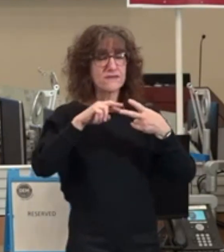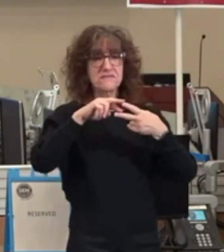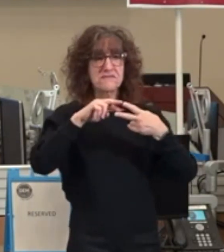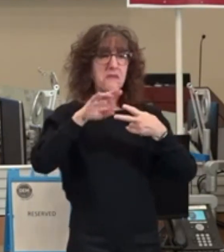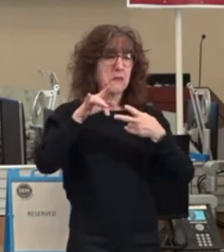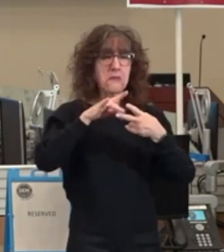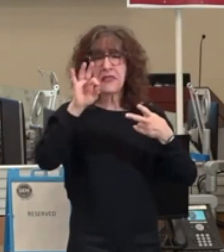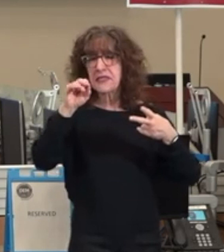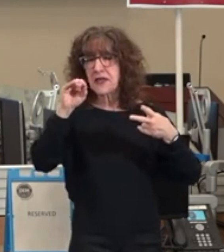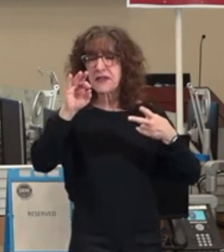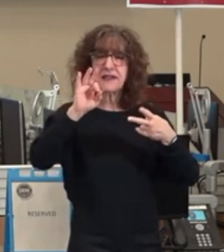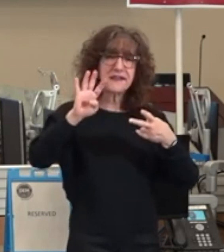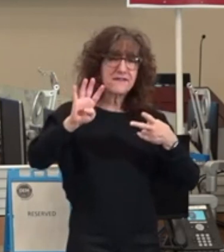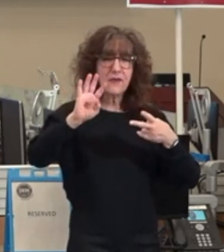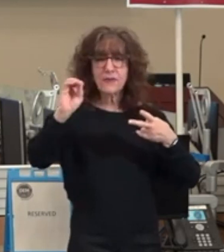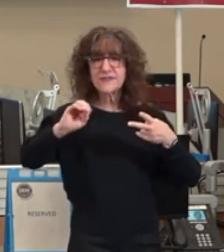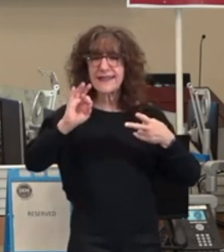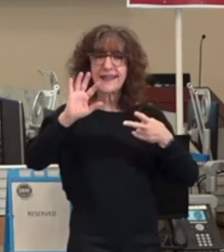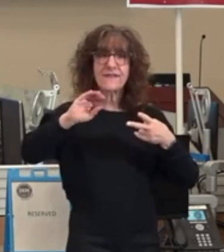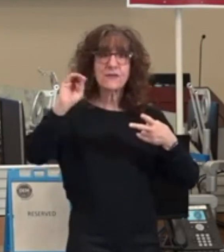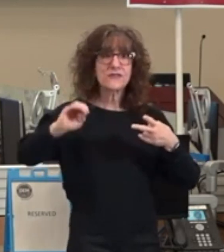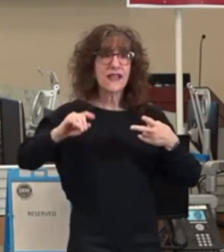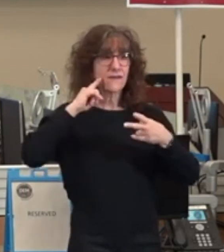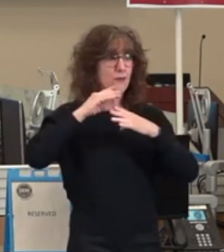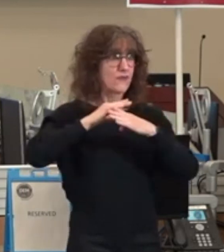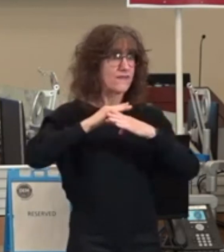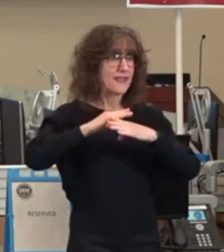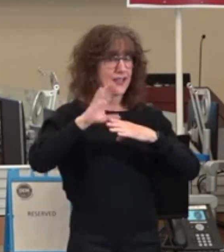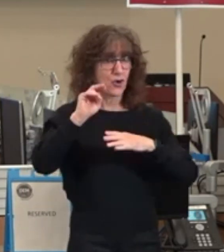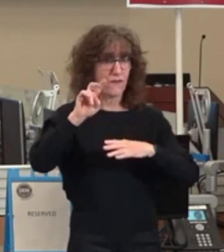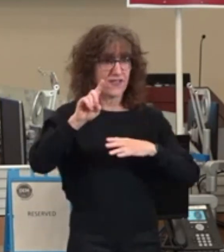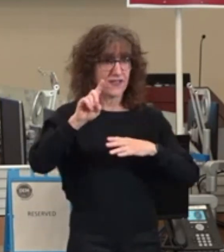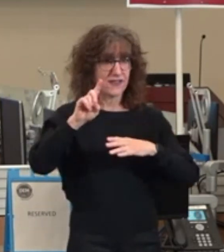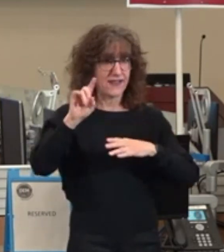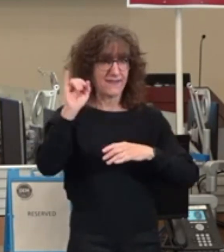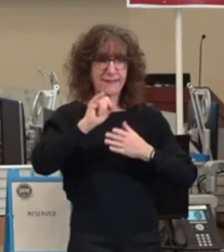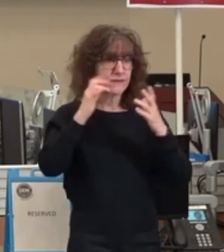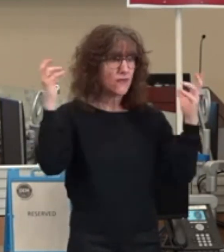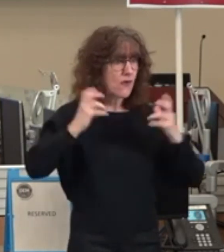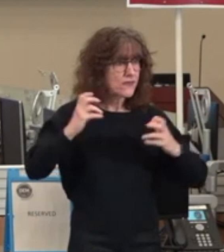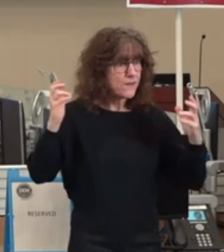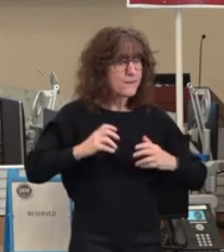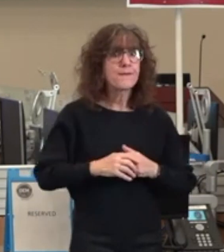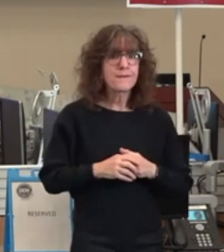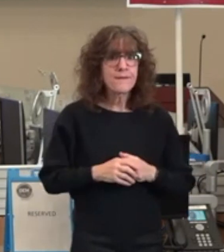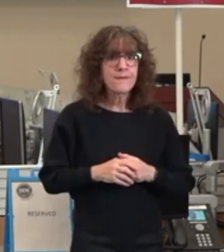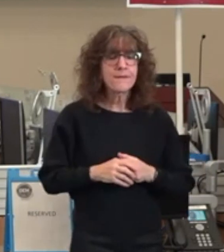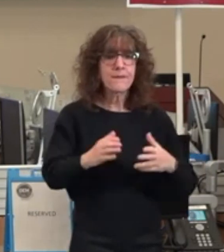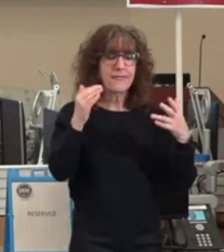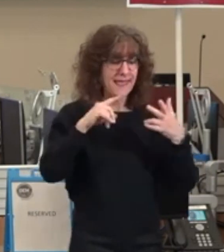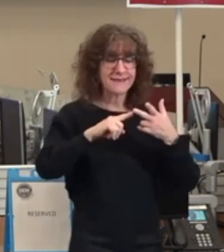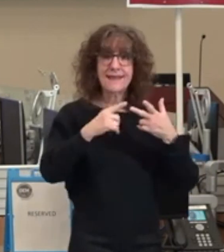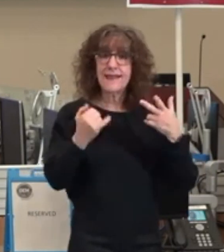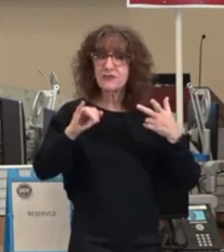the mid-90s, 94 and 95% for preventing COVID infection. So that's really terrific. Next, we